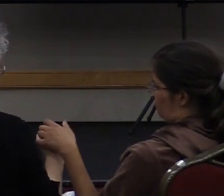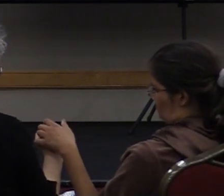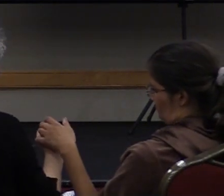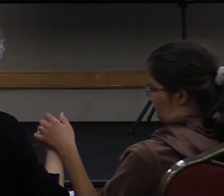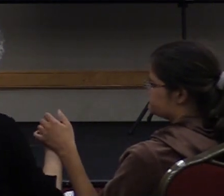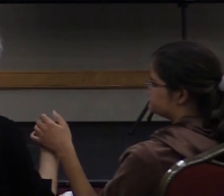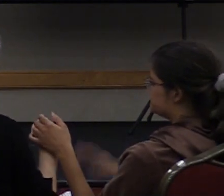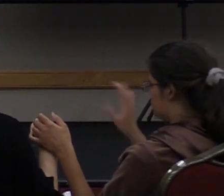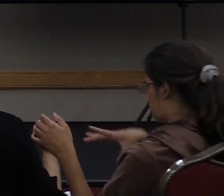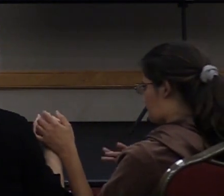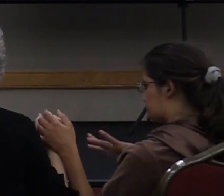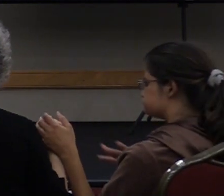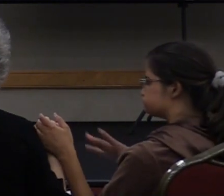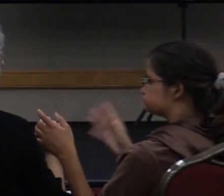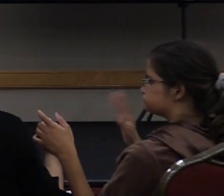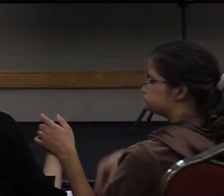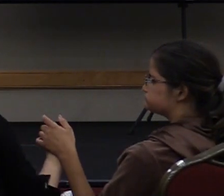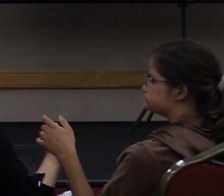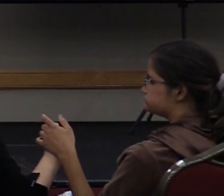too.